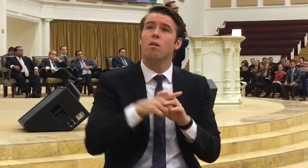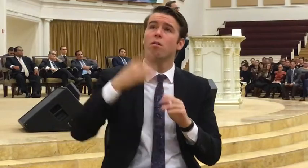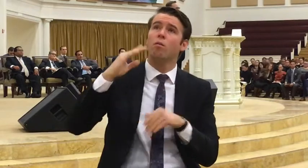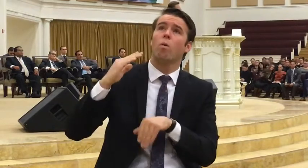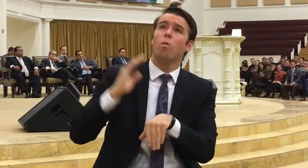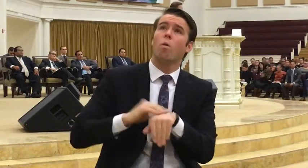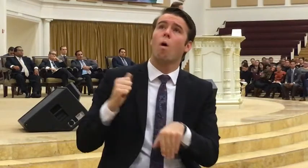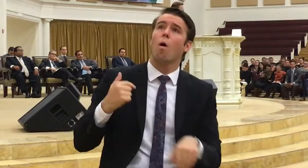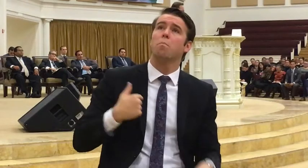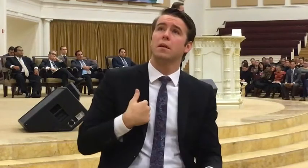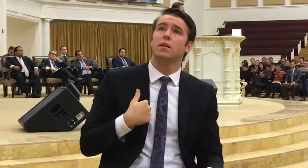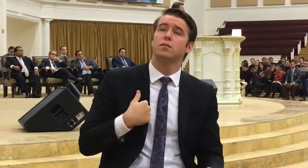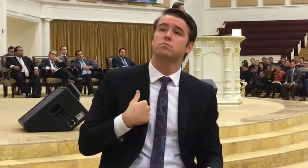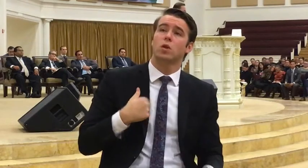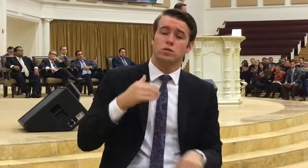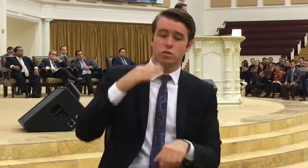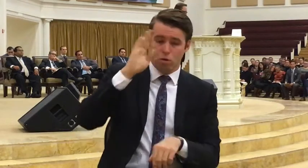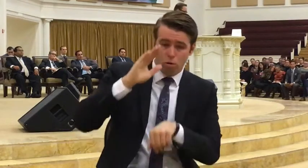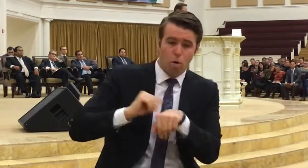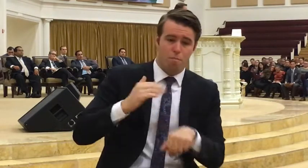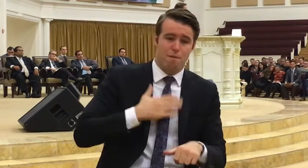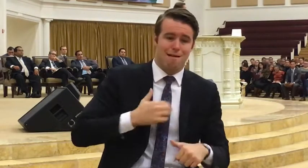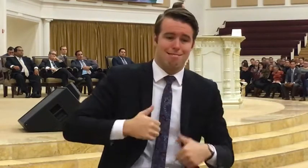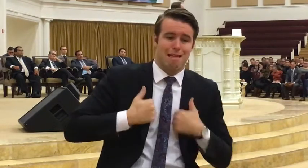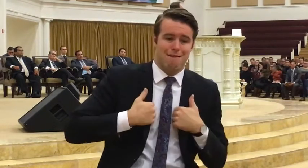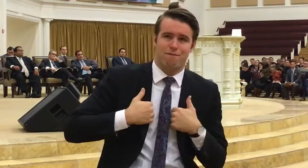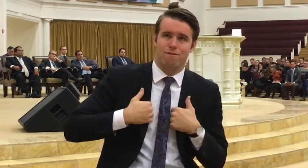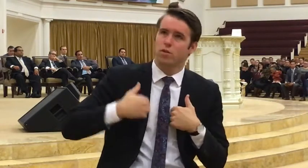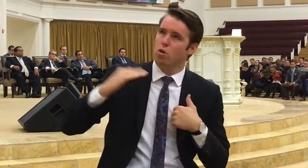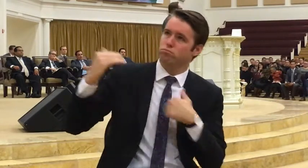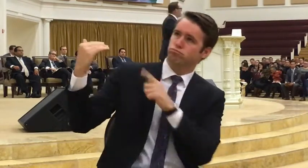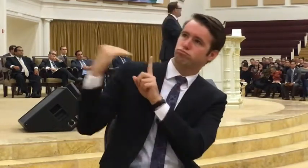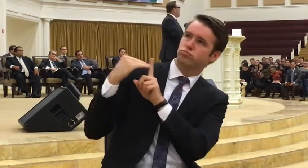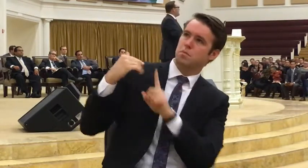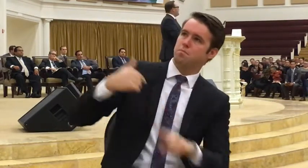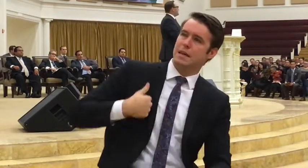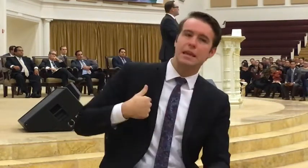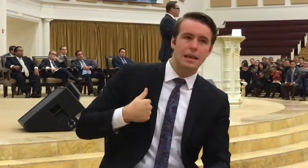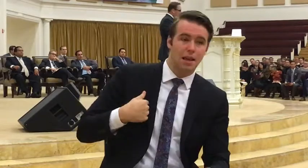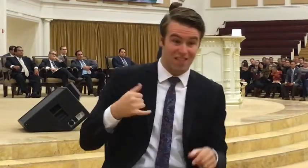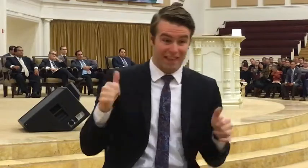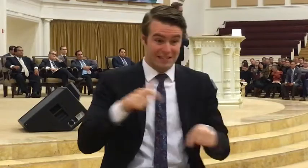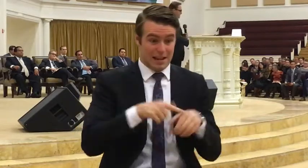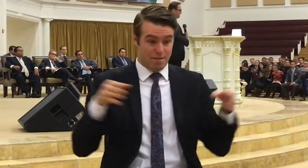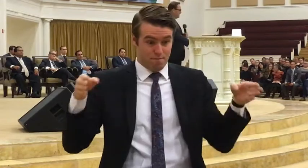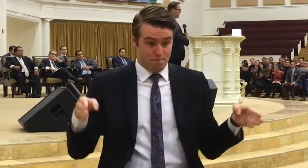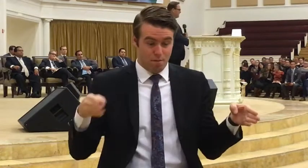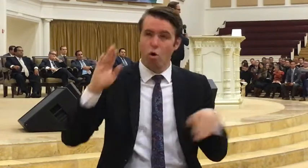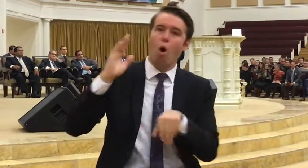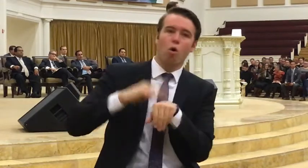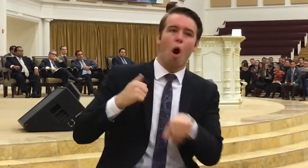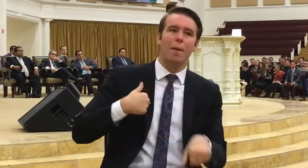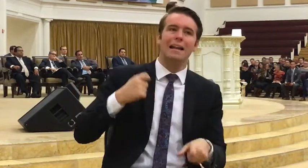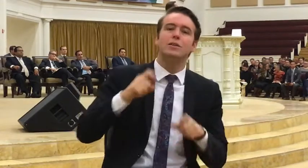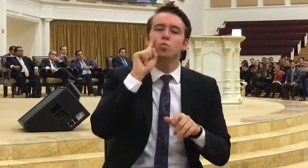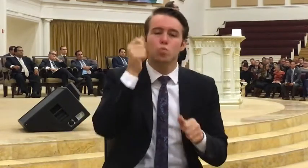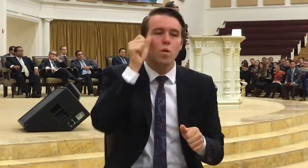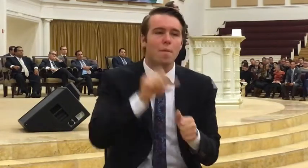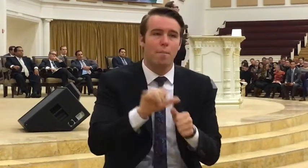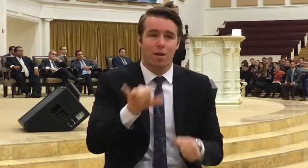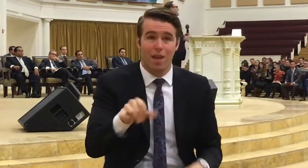calling upon your life individually and to all of us corporately. That on